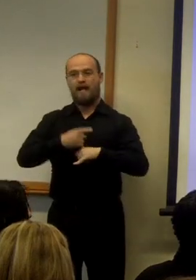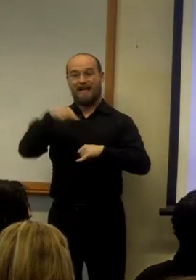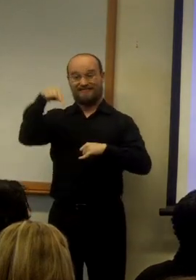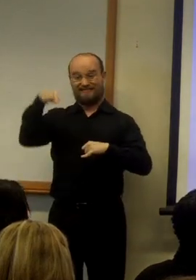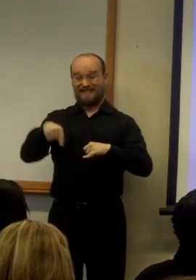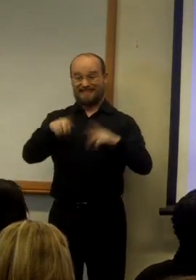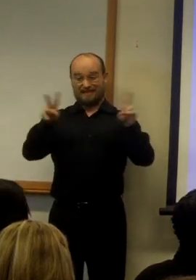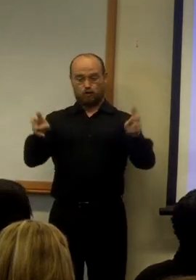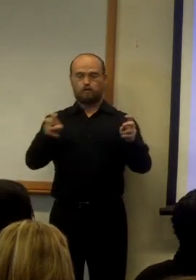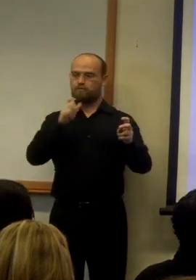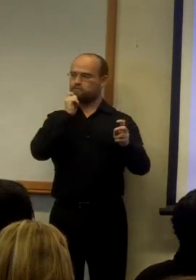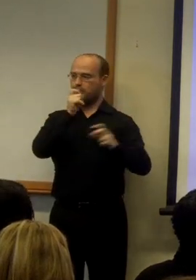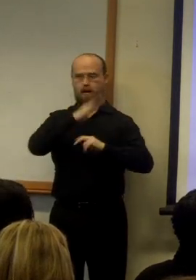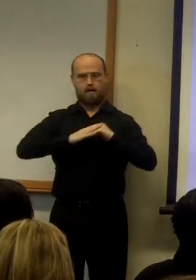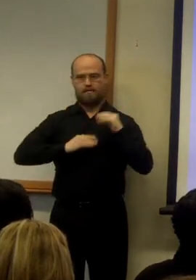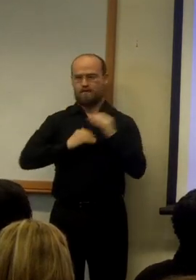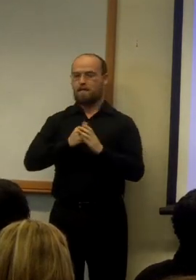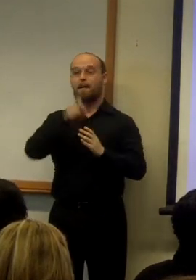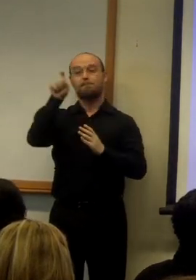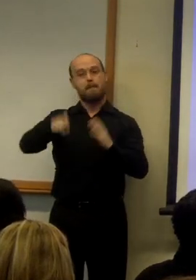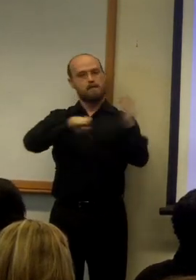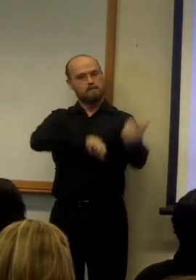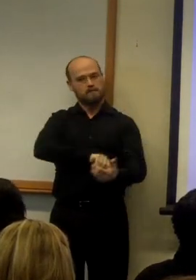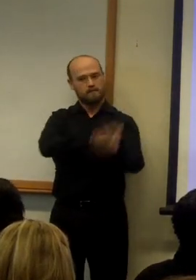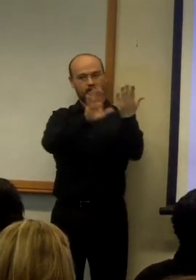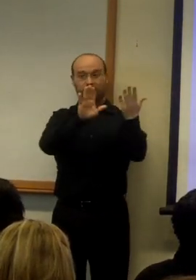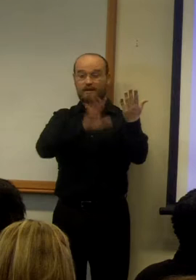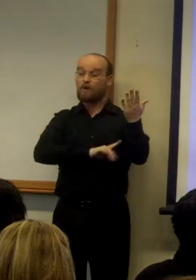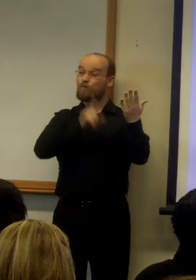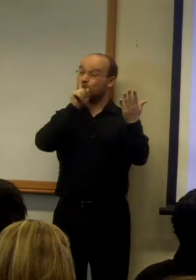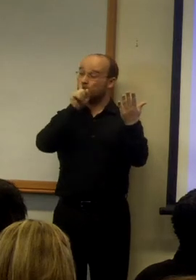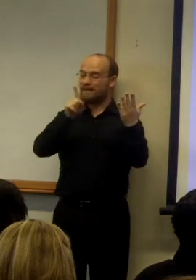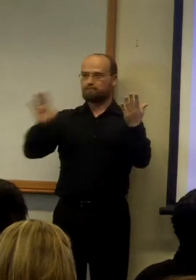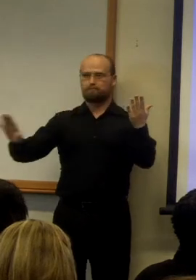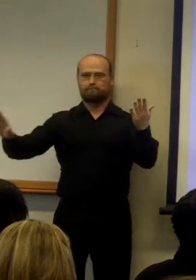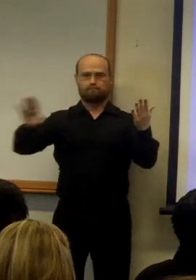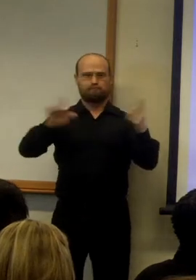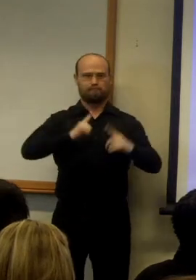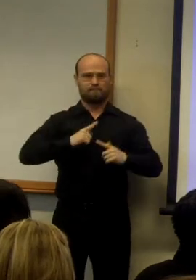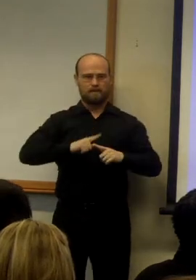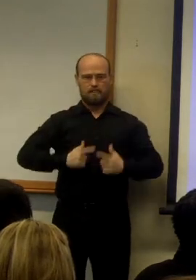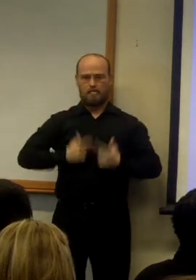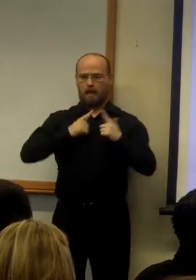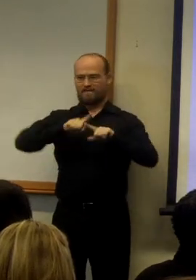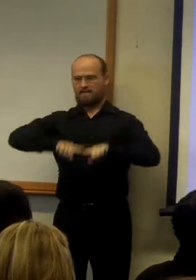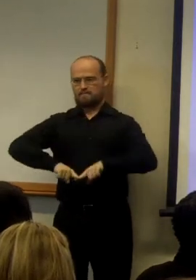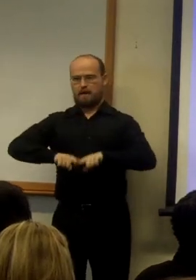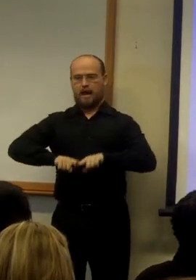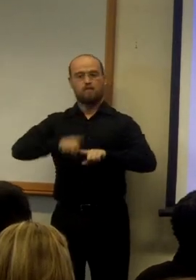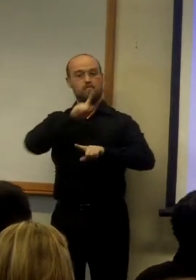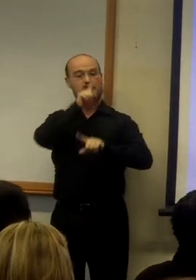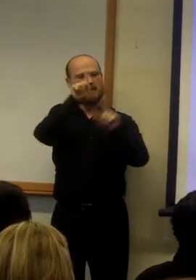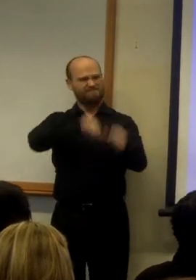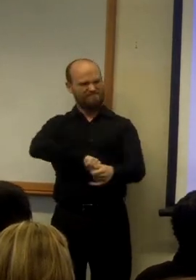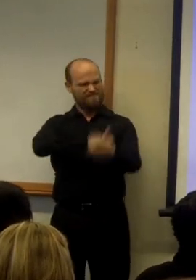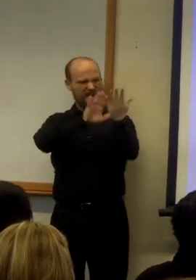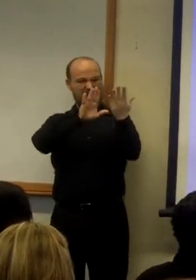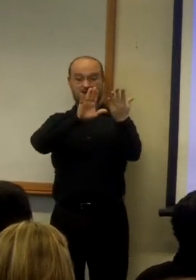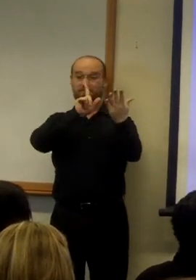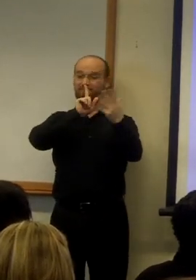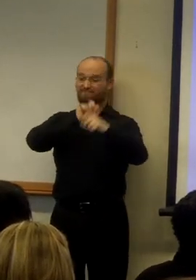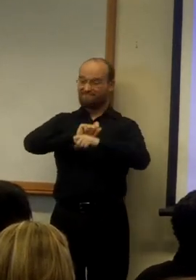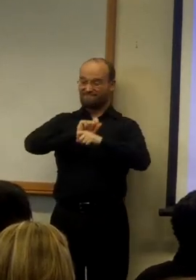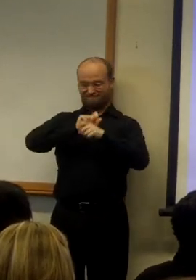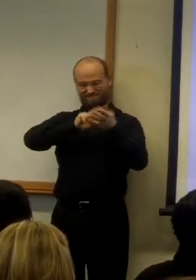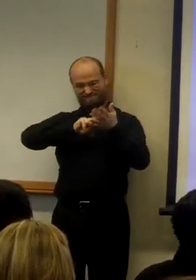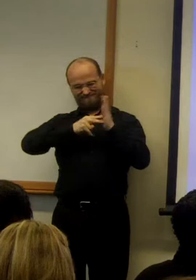lives literally depend on us facing the realities behind race and what it